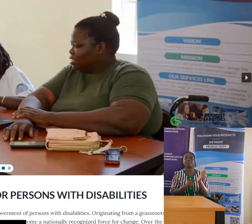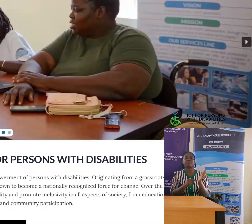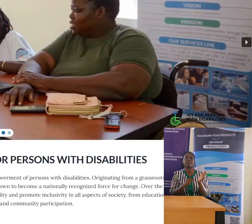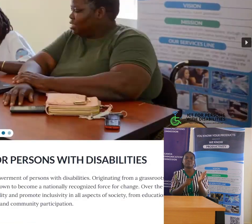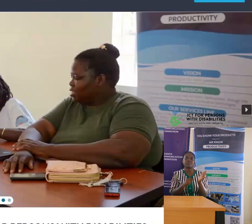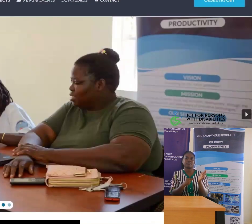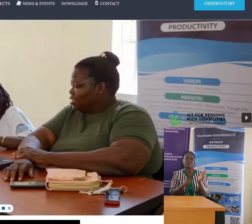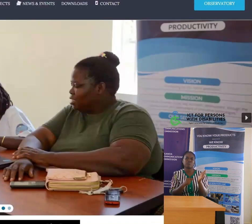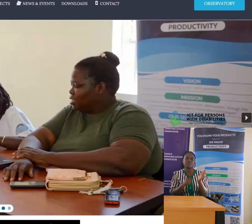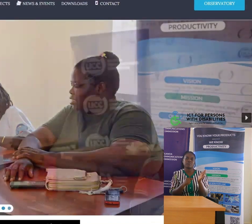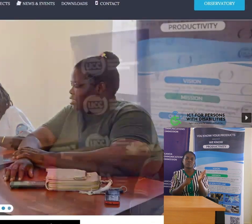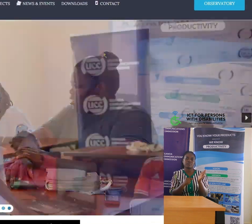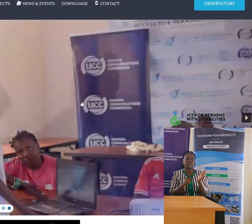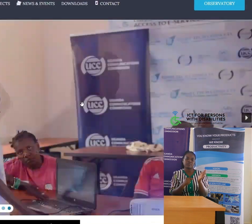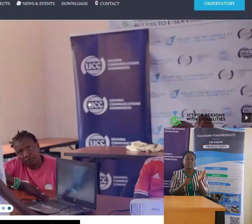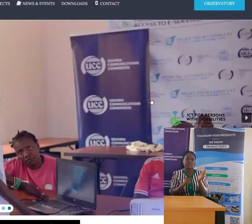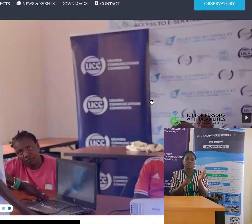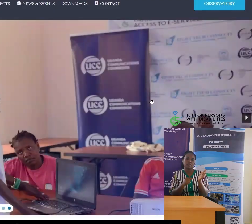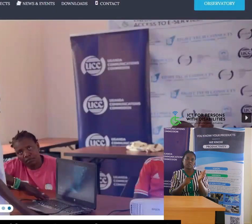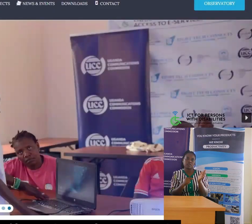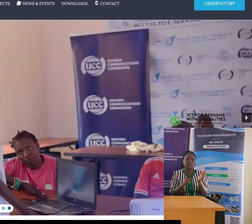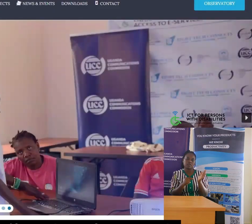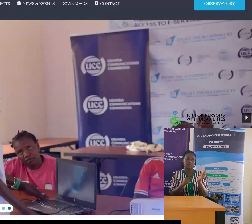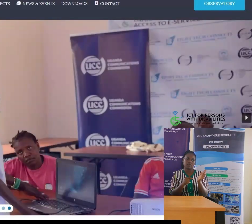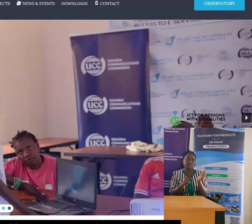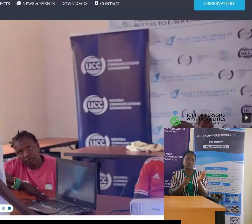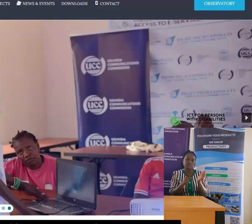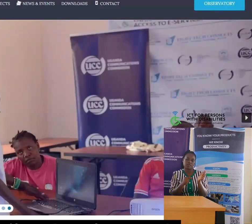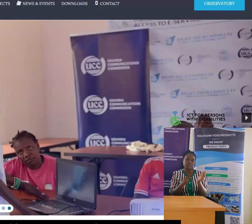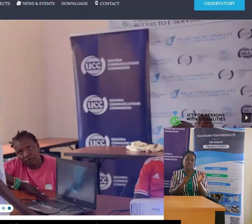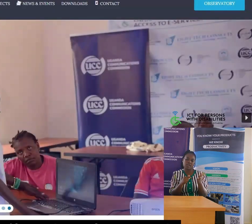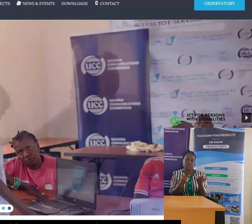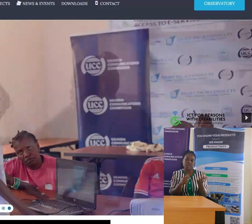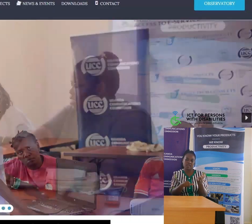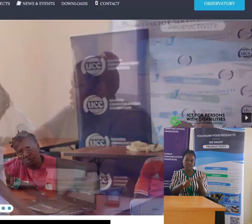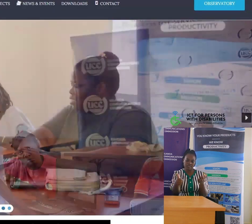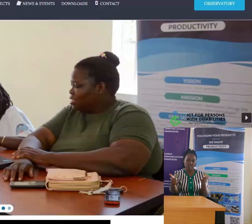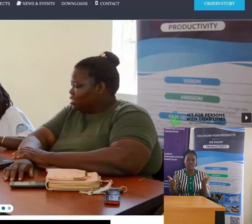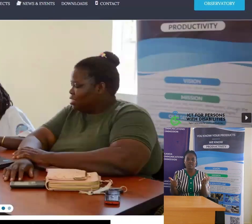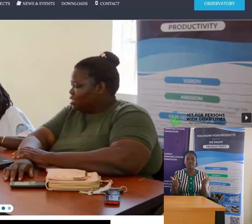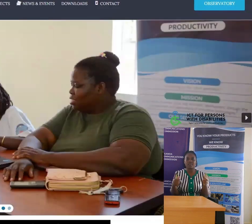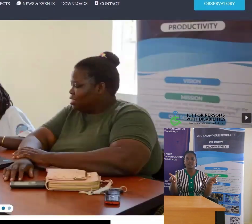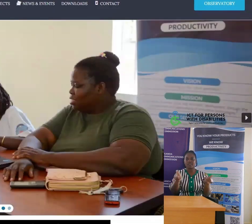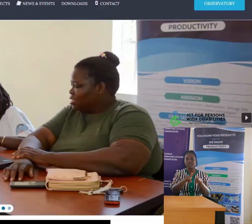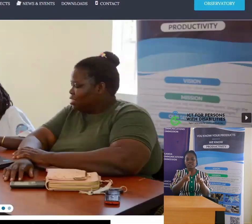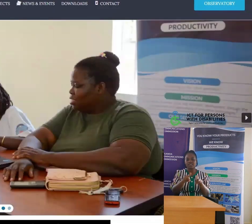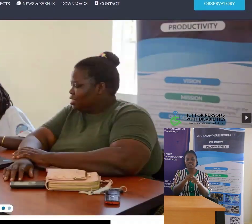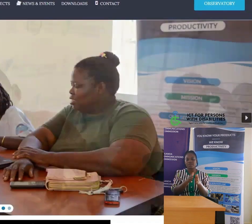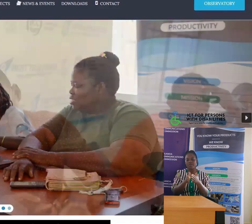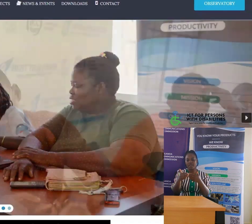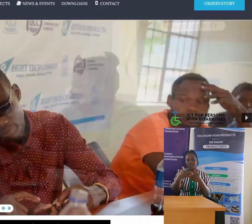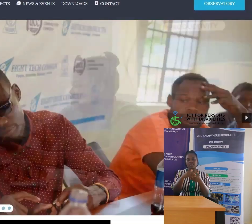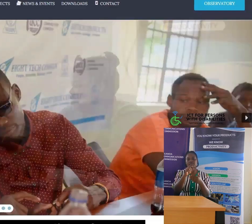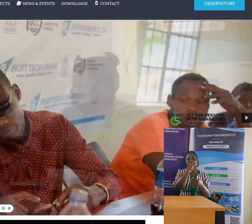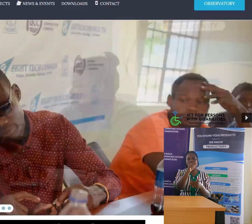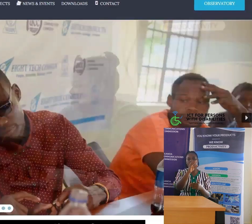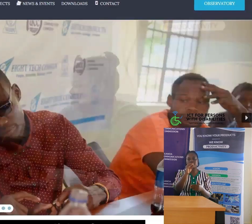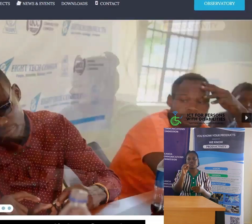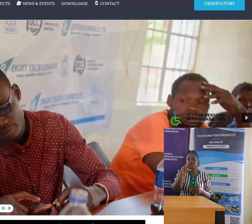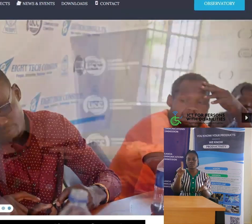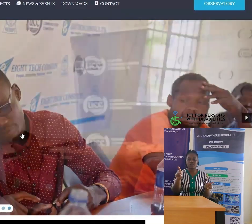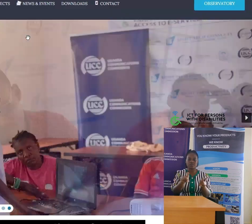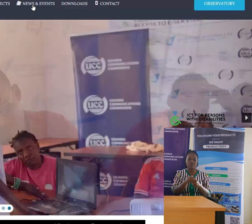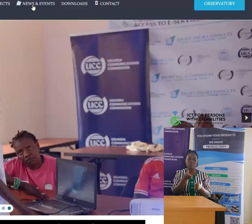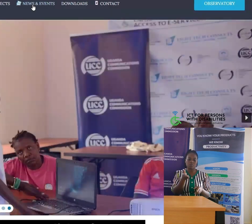Okay, so you have a slider. So these ones you have, if you have, for example, different events, whatnot, you can